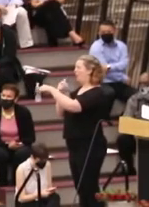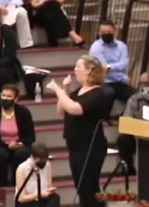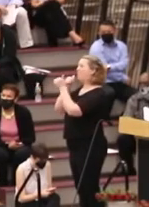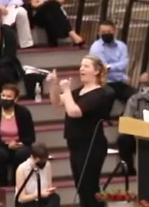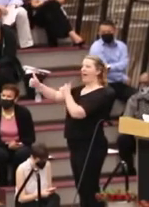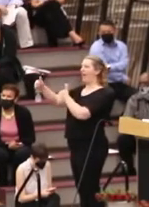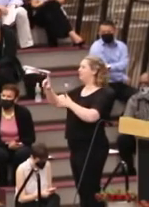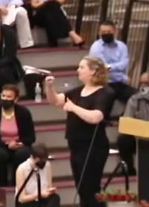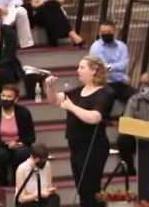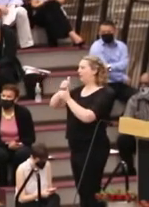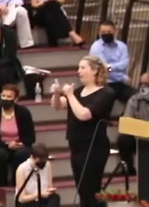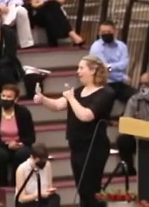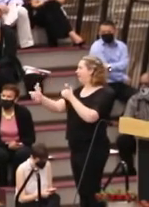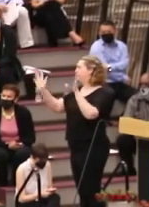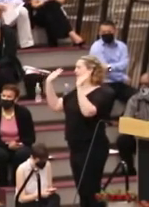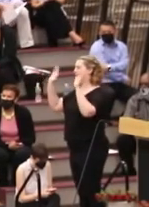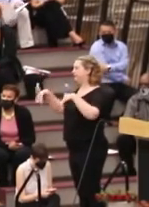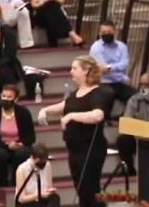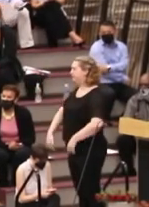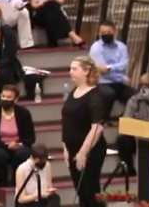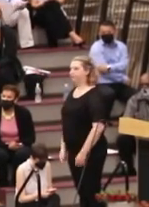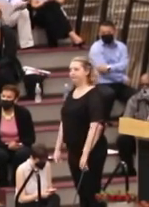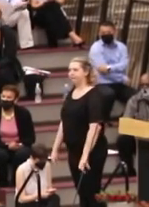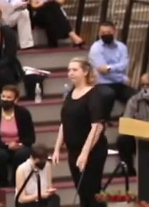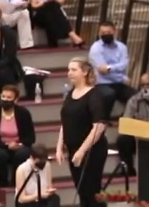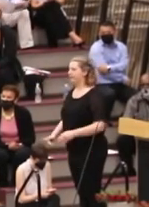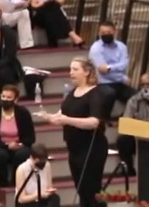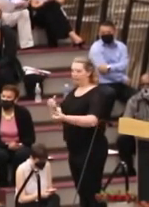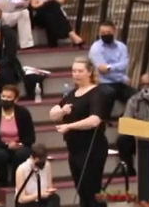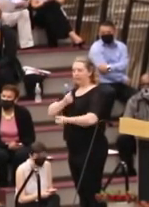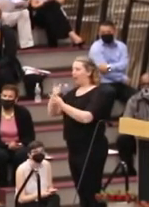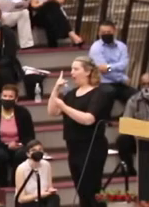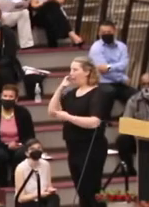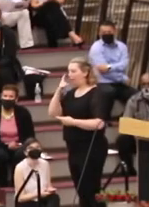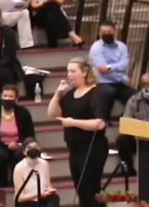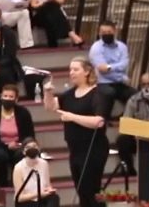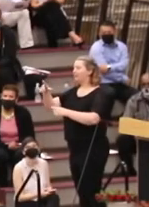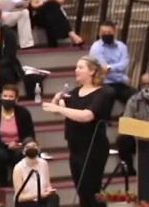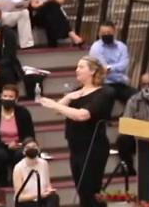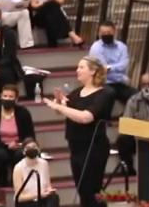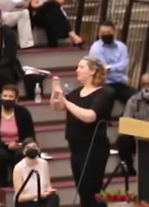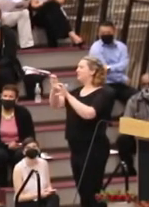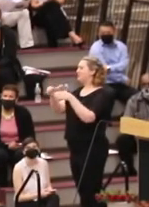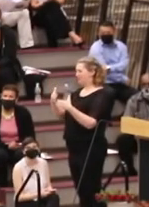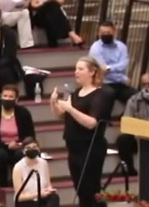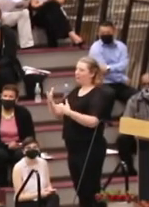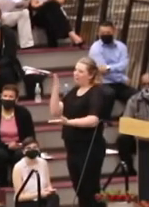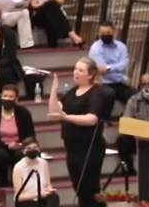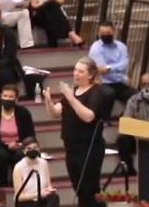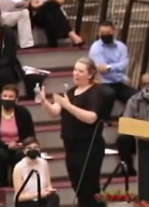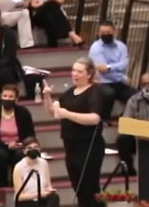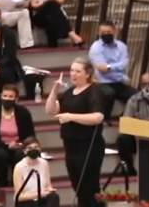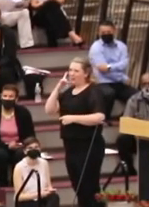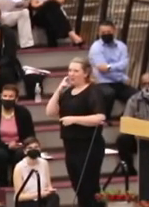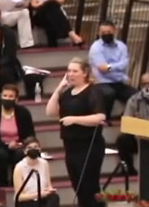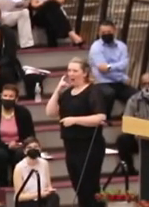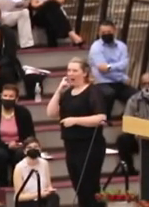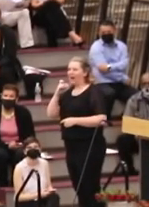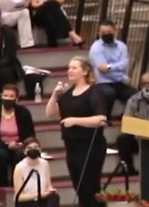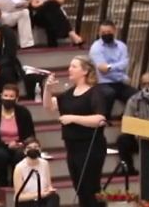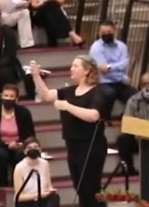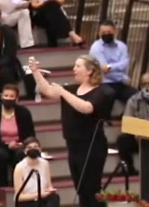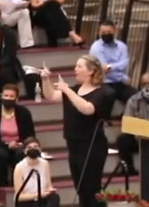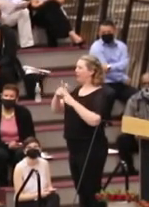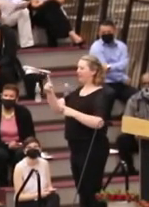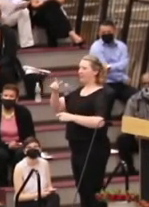You're over 20 minutes past. I'm 20 minutes past? Well, if the poem didn't get you, the musical selection by our senior choir might. So let's welcome them back to the